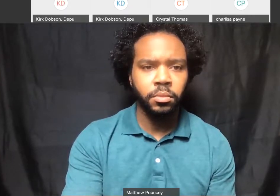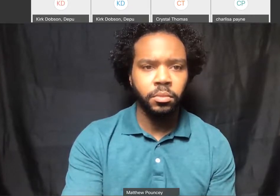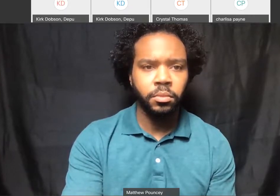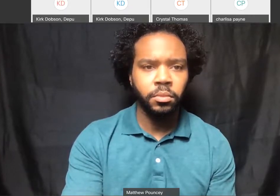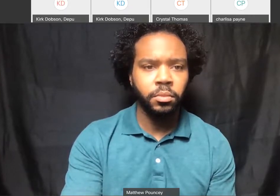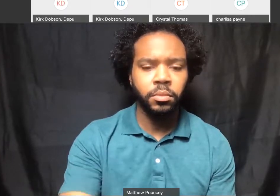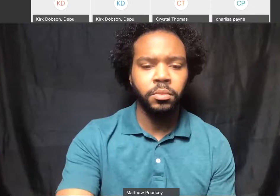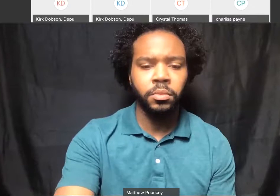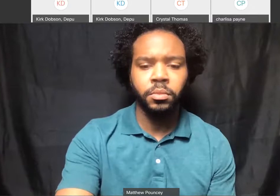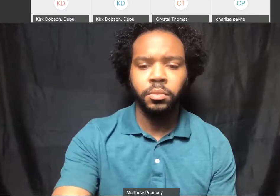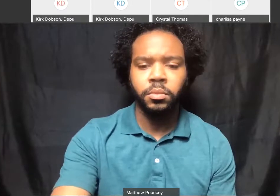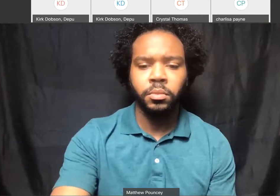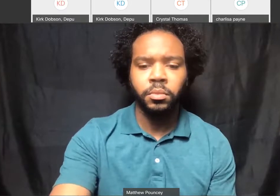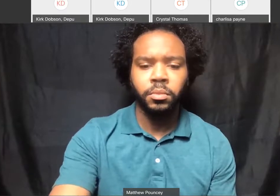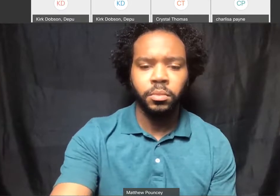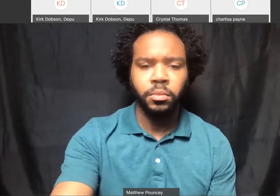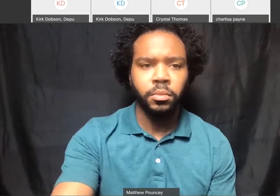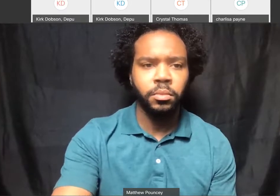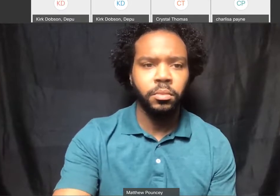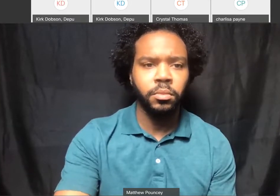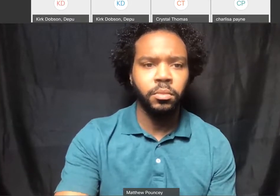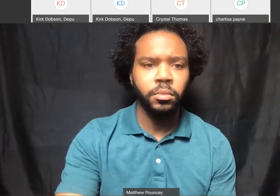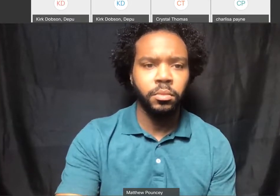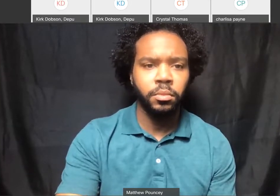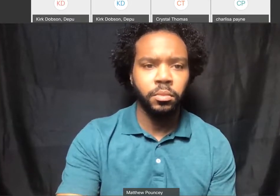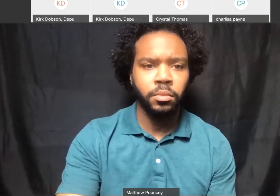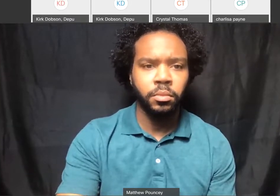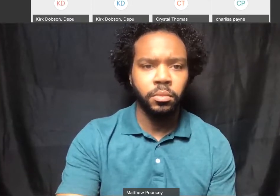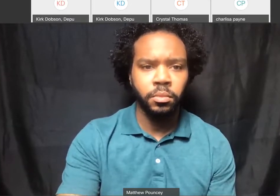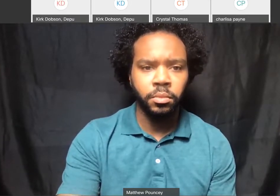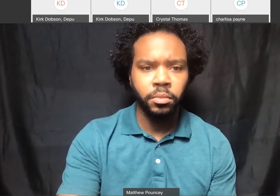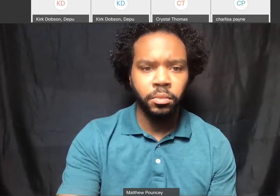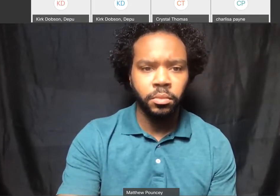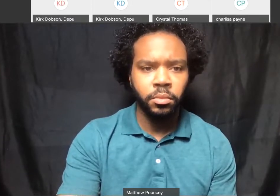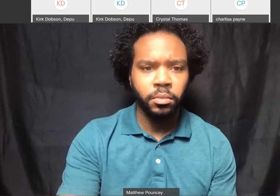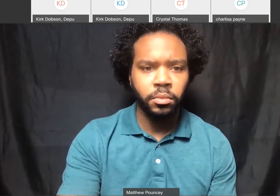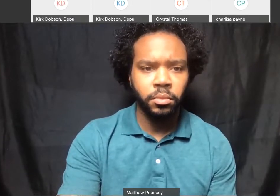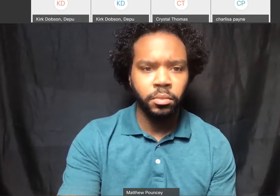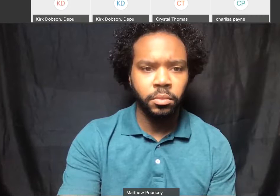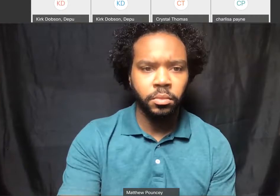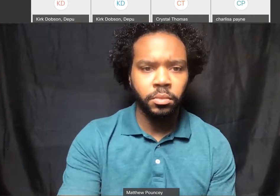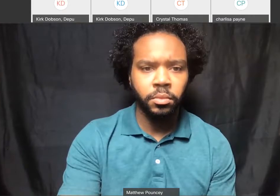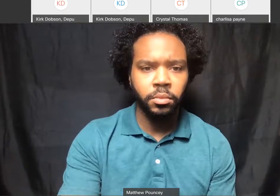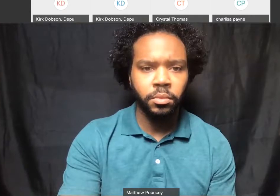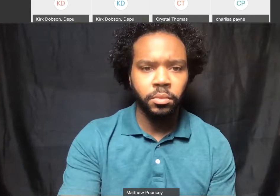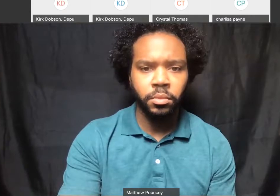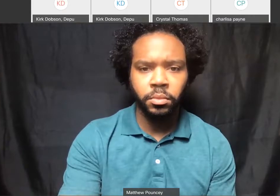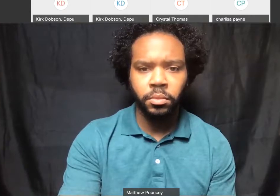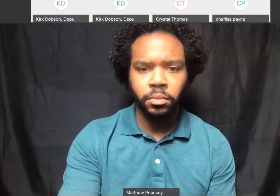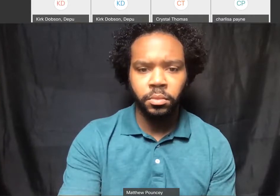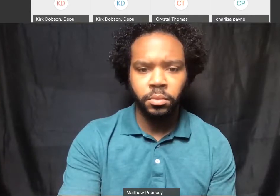So we don't seem to have the interpreter with us right this minute, so we're going to hold on just a second to make